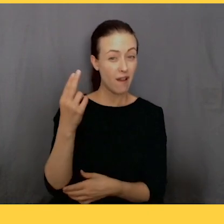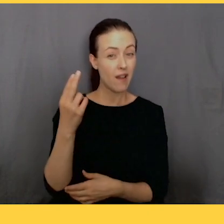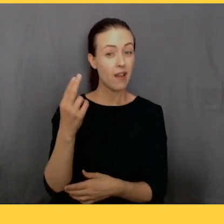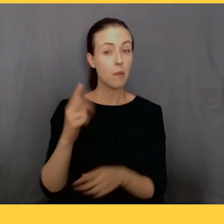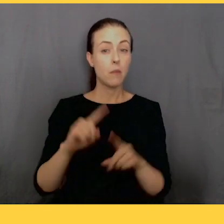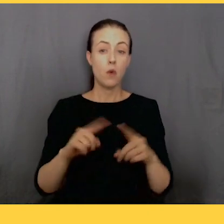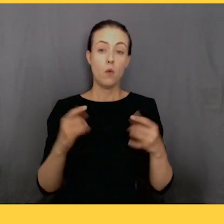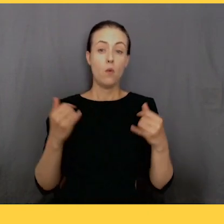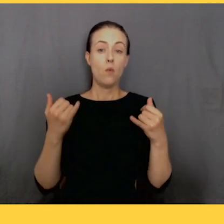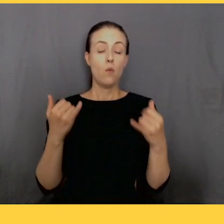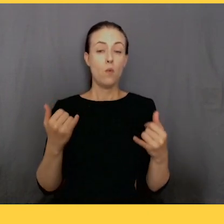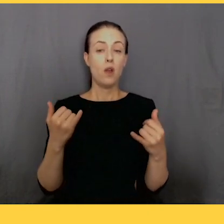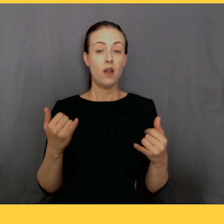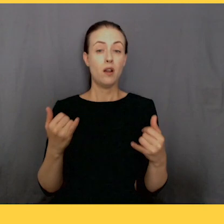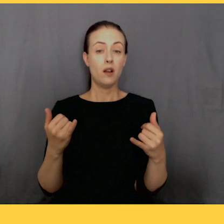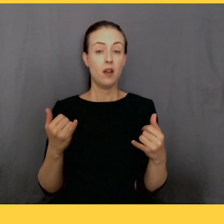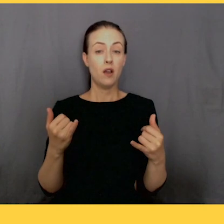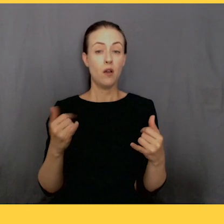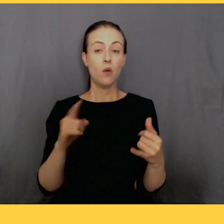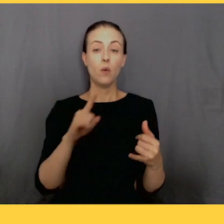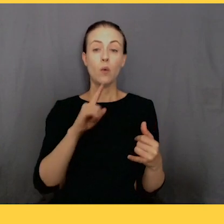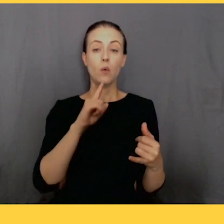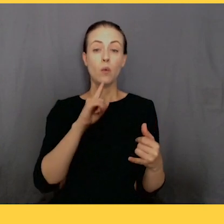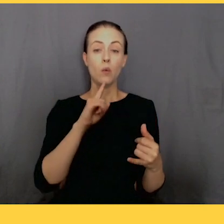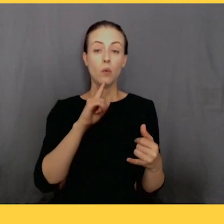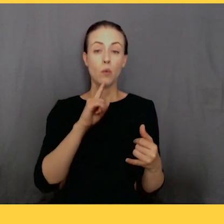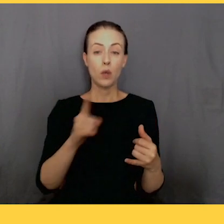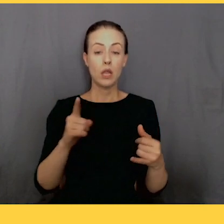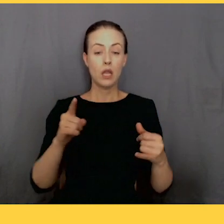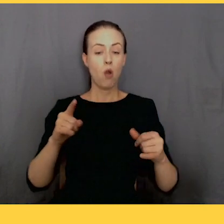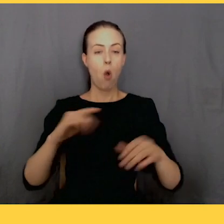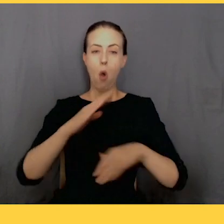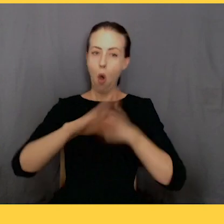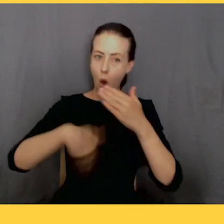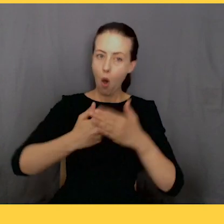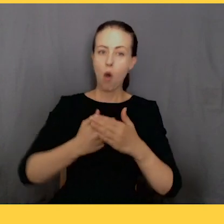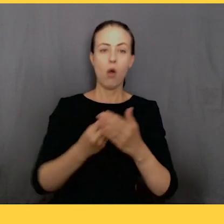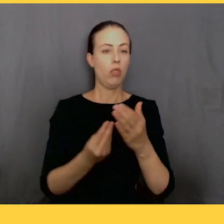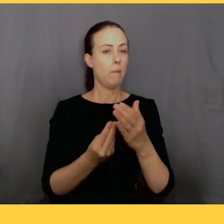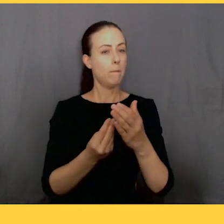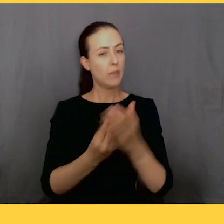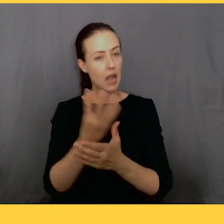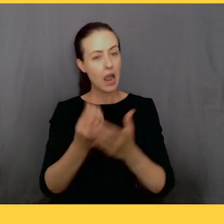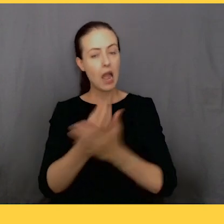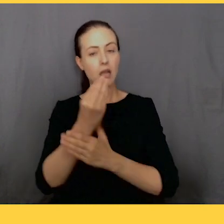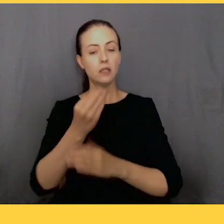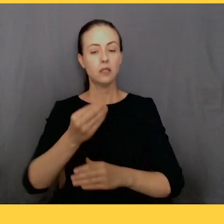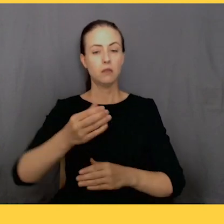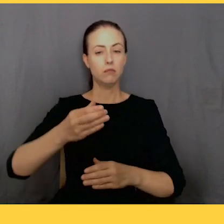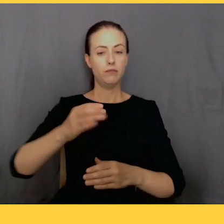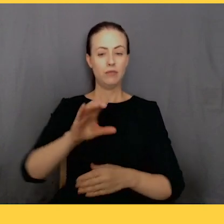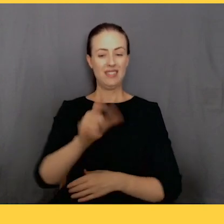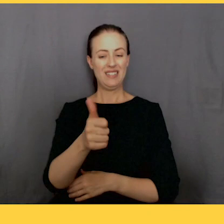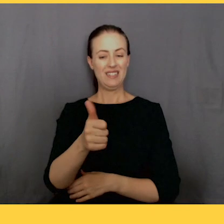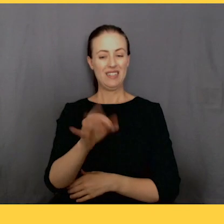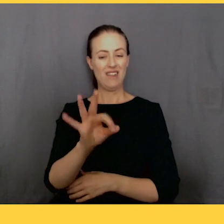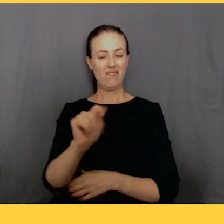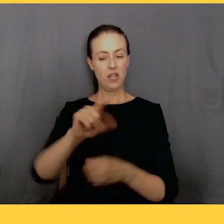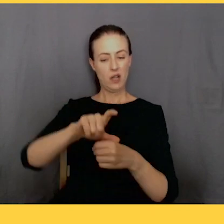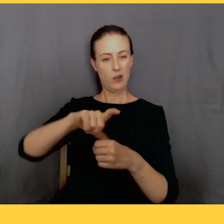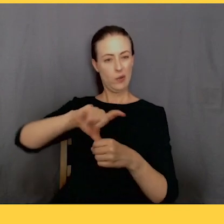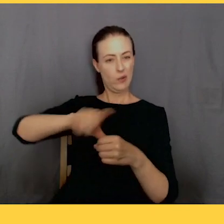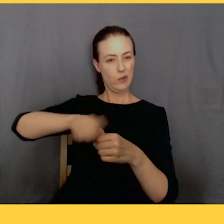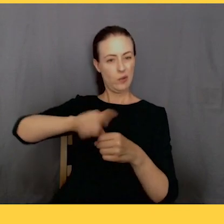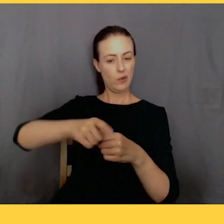resiliency, we're essentially brushing all the poles, basically clearing out the vegetation up to a 10-foot radius underneath the